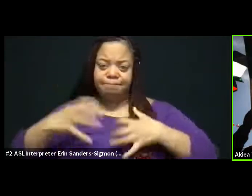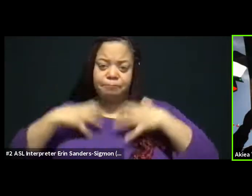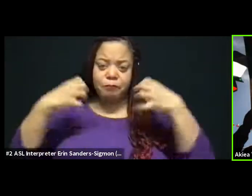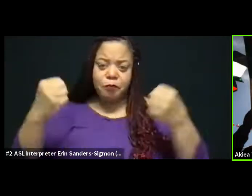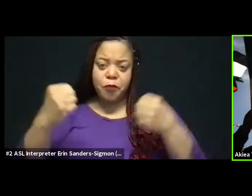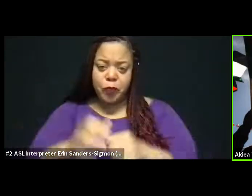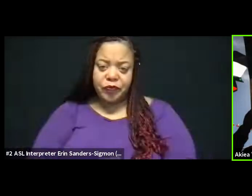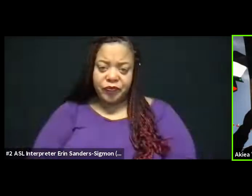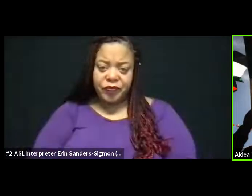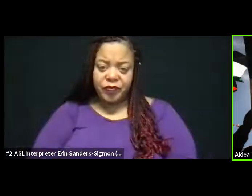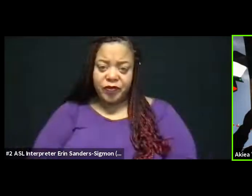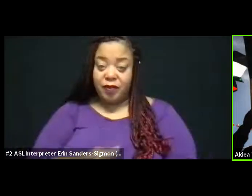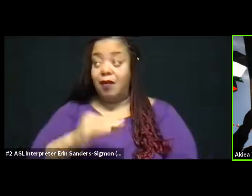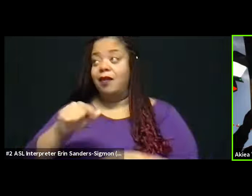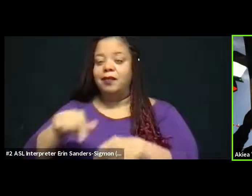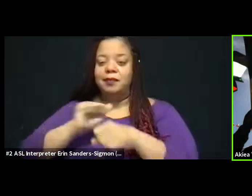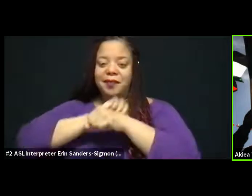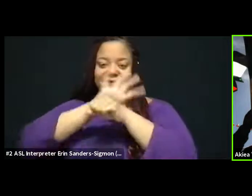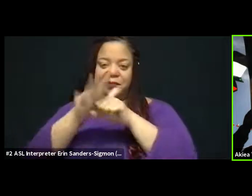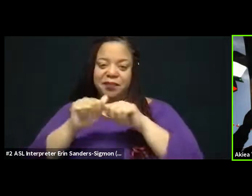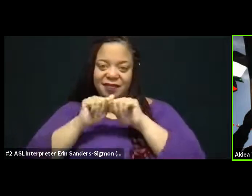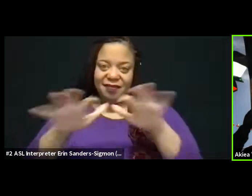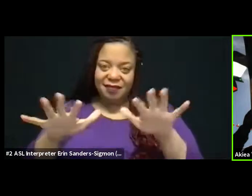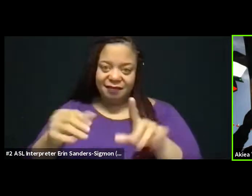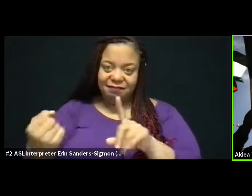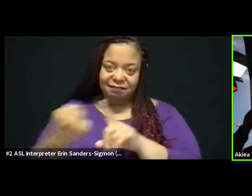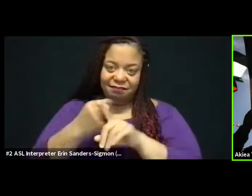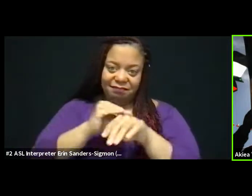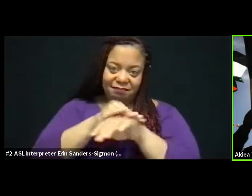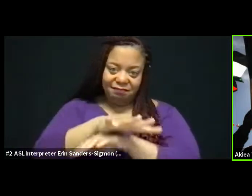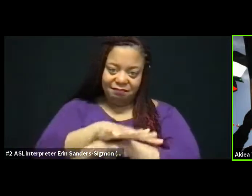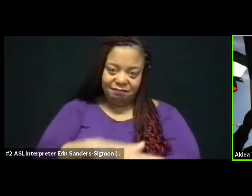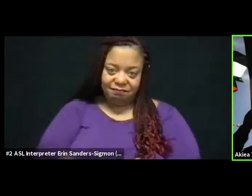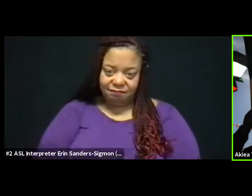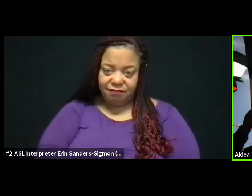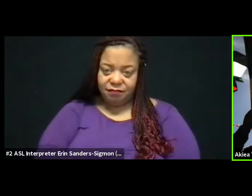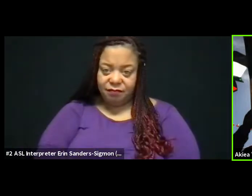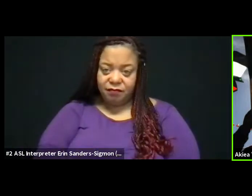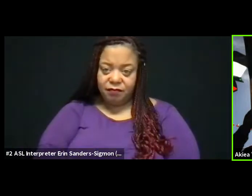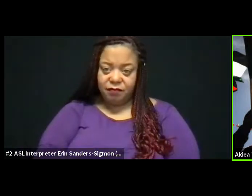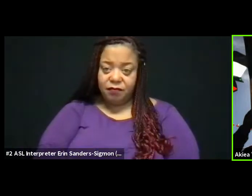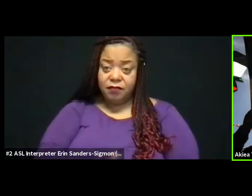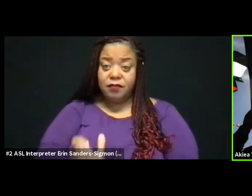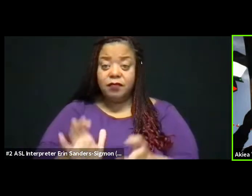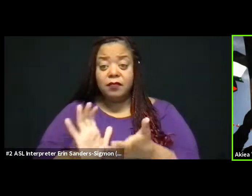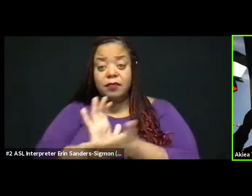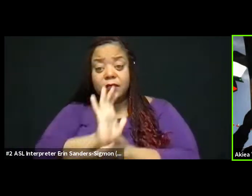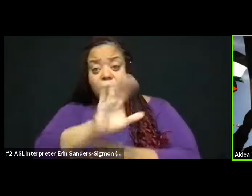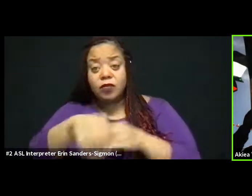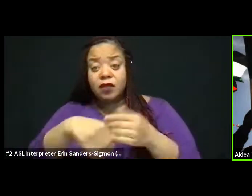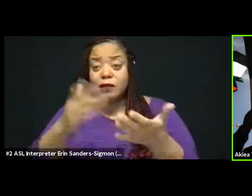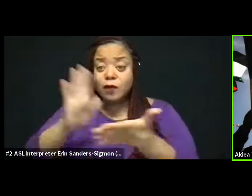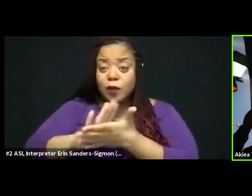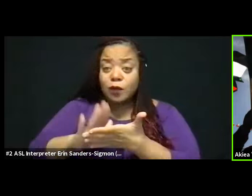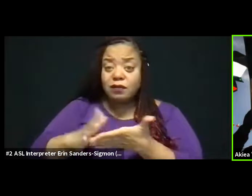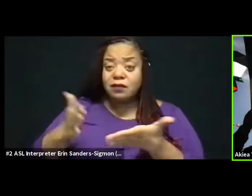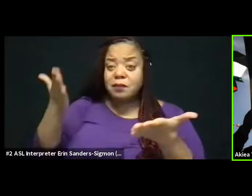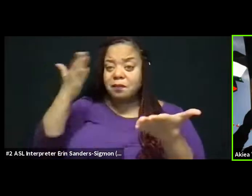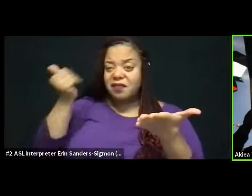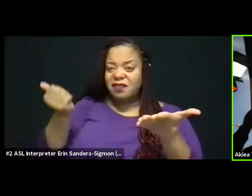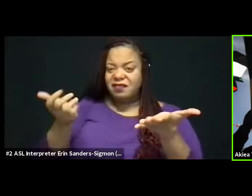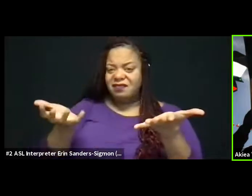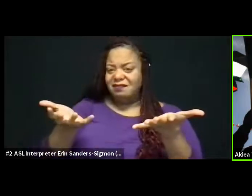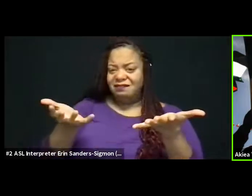the trauma and the lack of protection that you're being offered. And so what I can say is, while